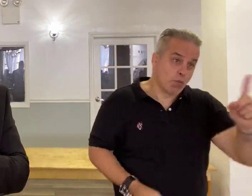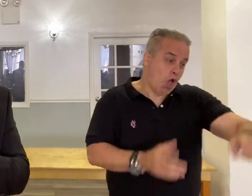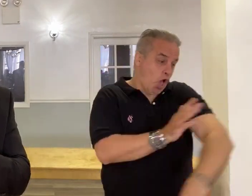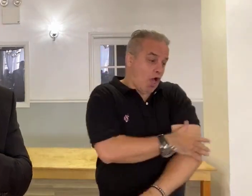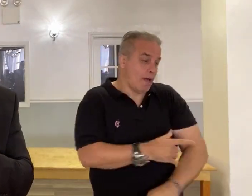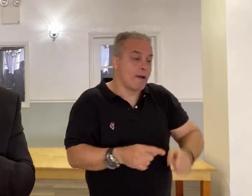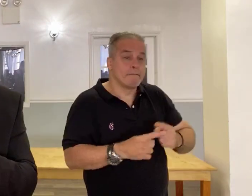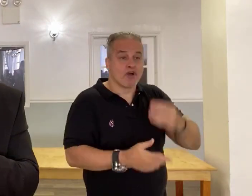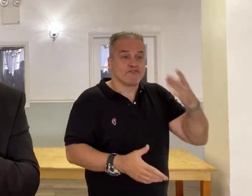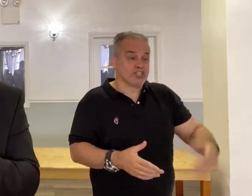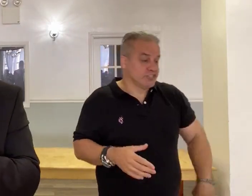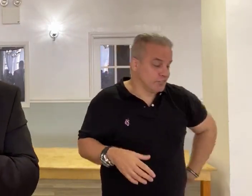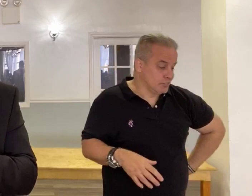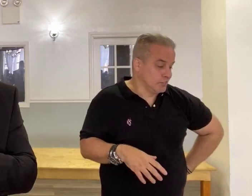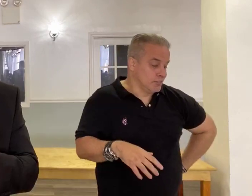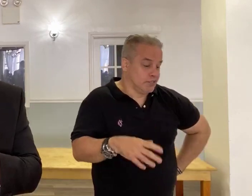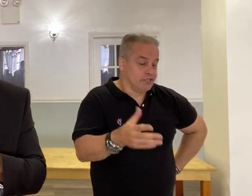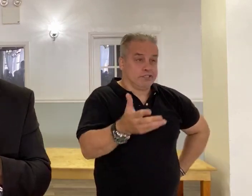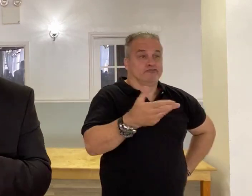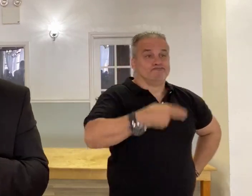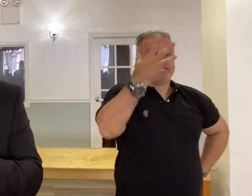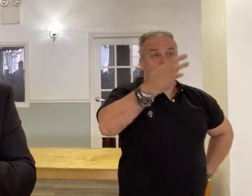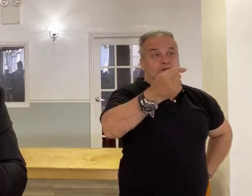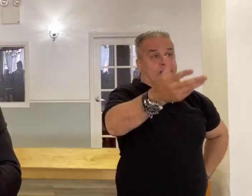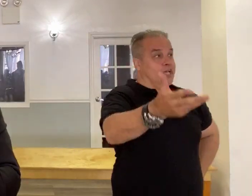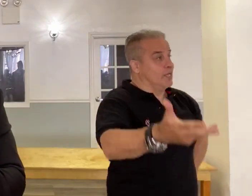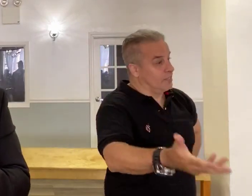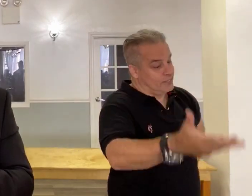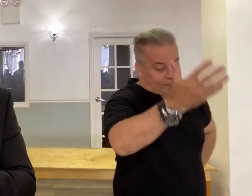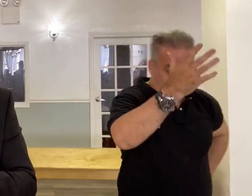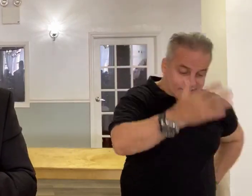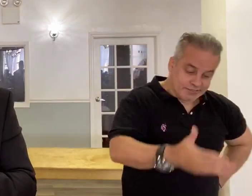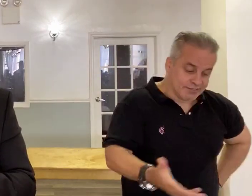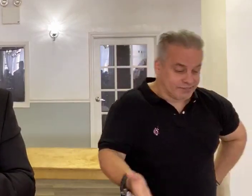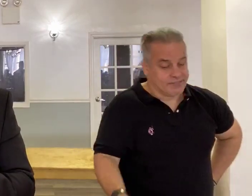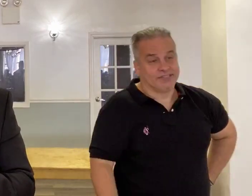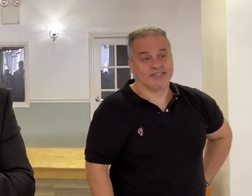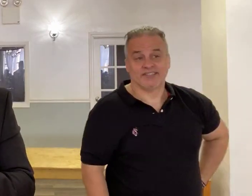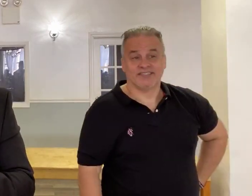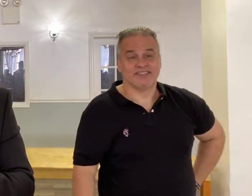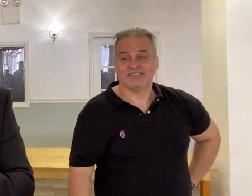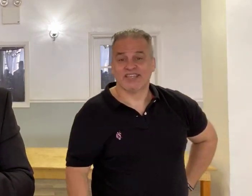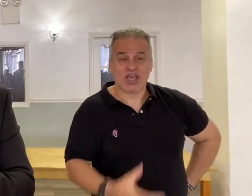Oh, if I can't have my hand, at least I got a little money. Okay?